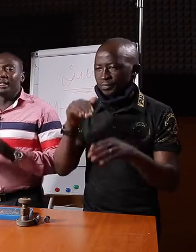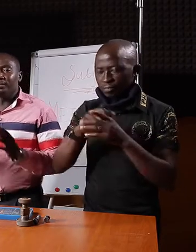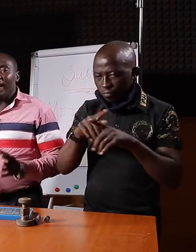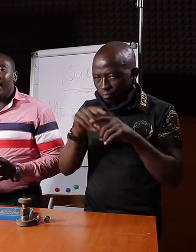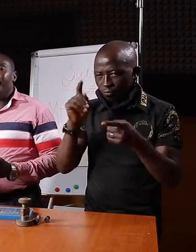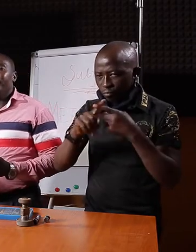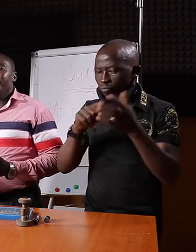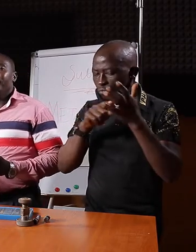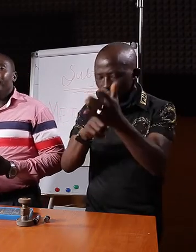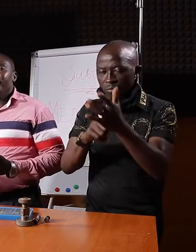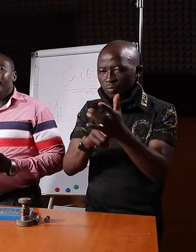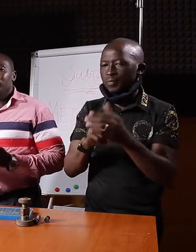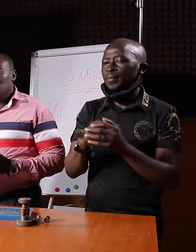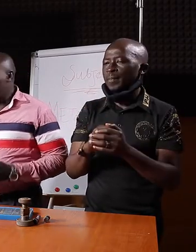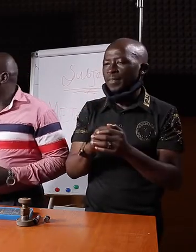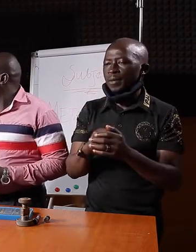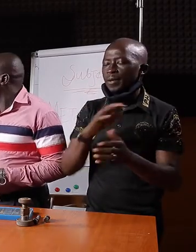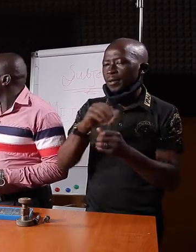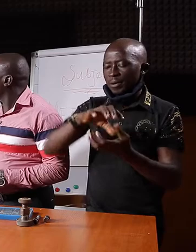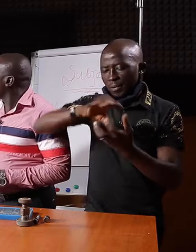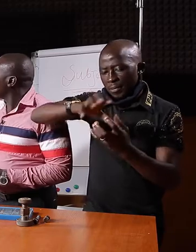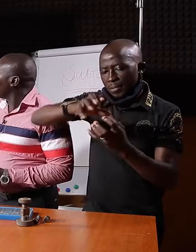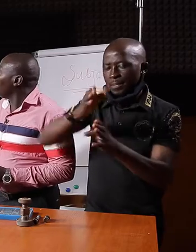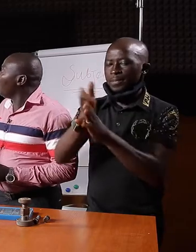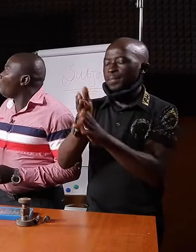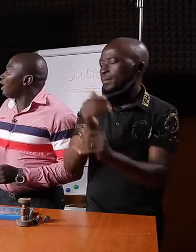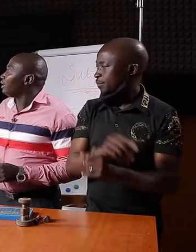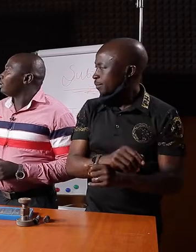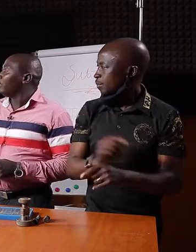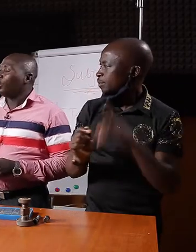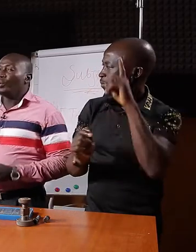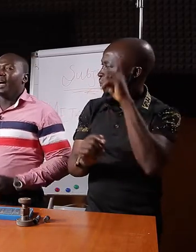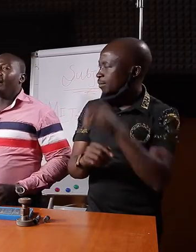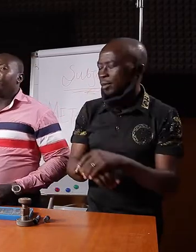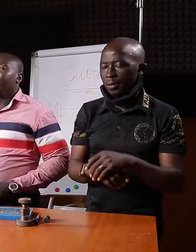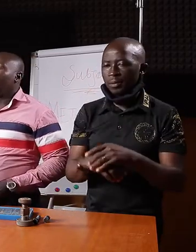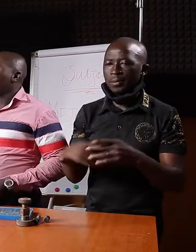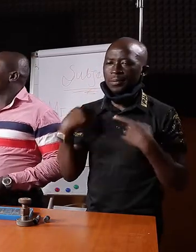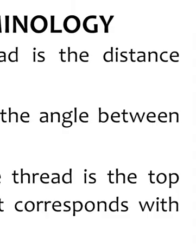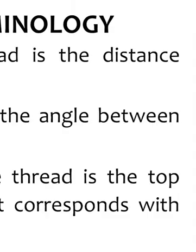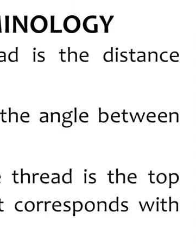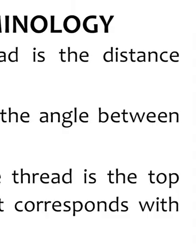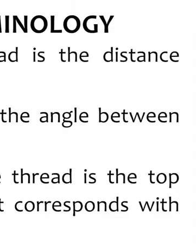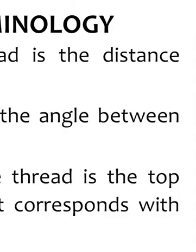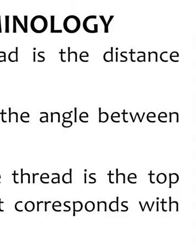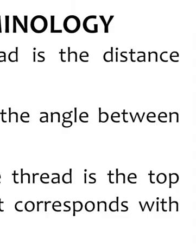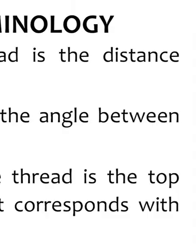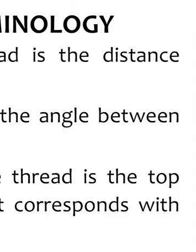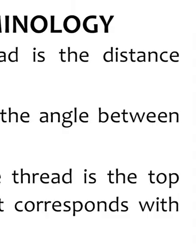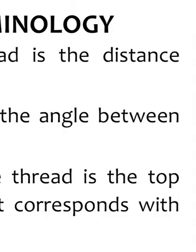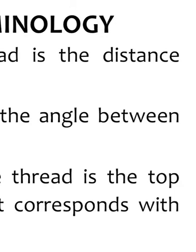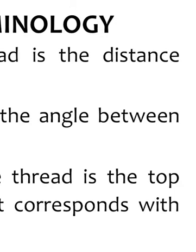to identify a screw thread. Number one, we have the